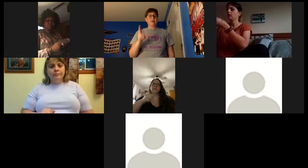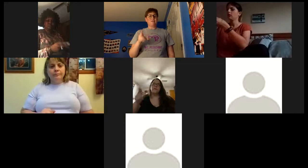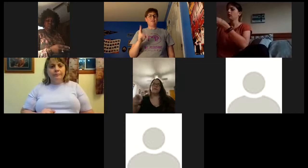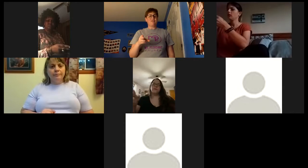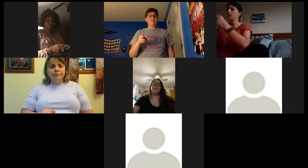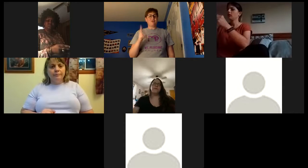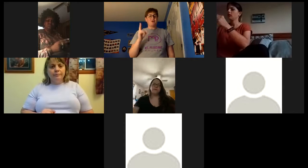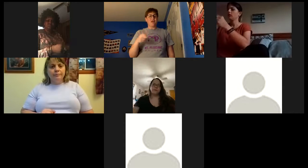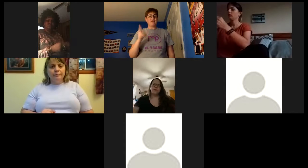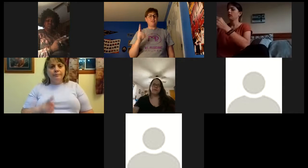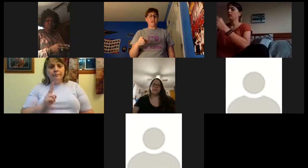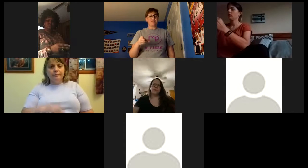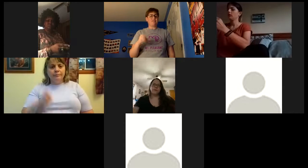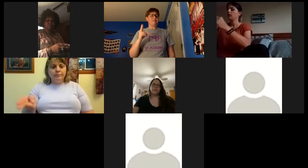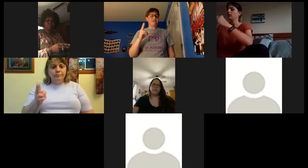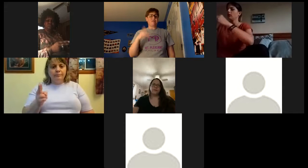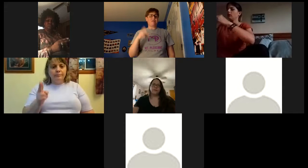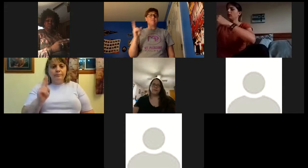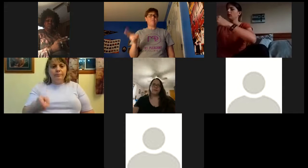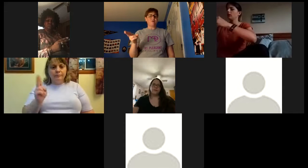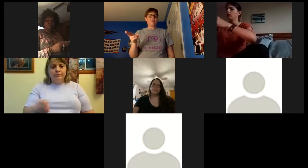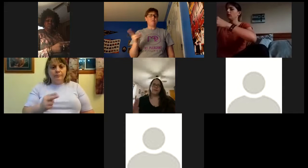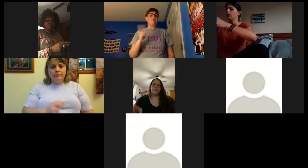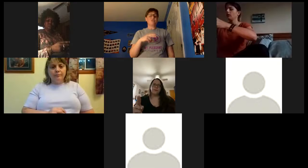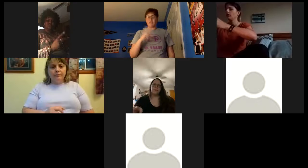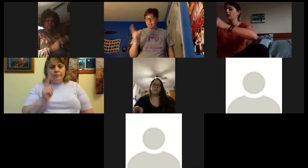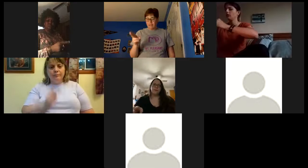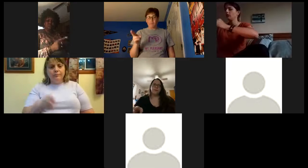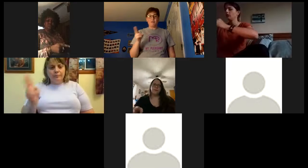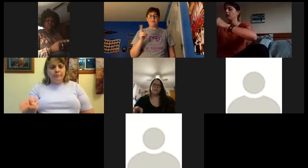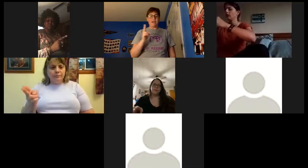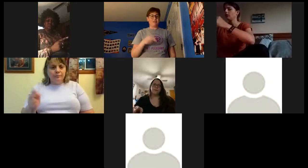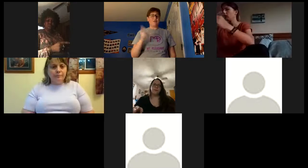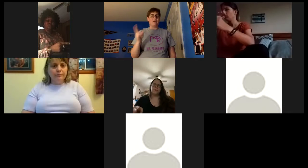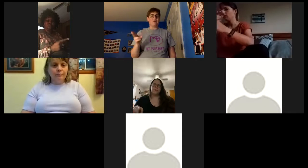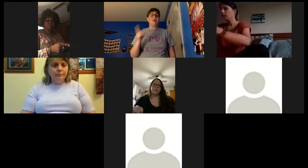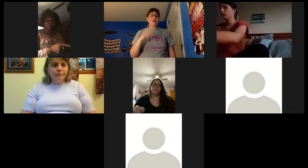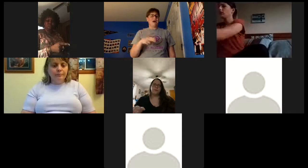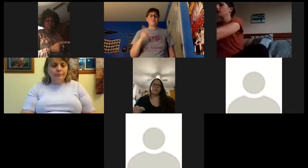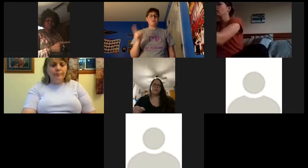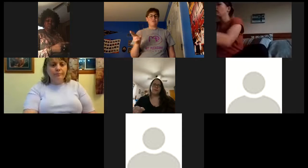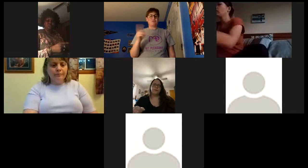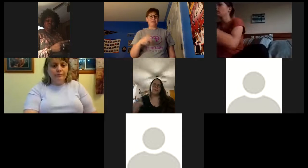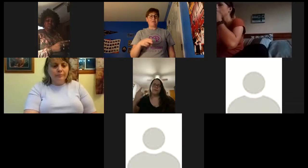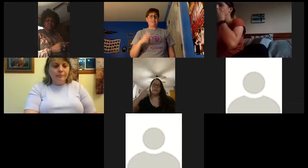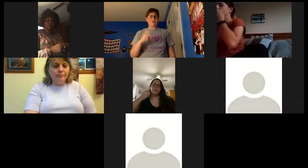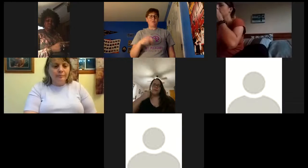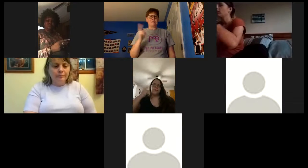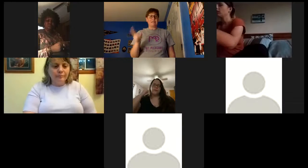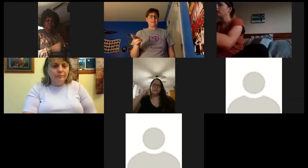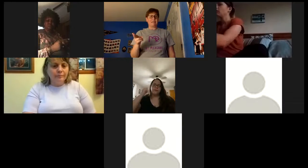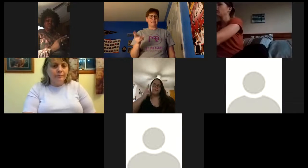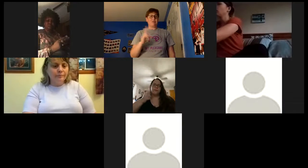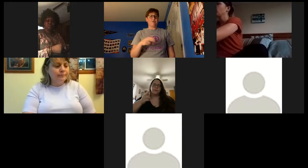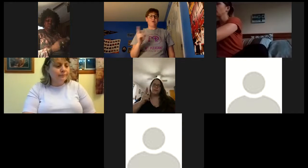And probably if you just go H, H, and don't even put any motion in it, that will be fine as well. I'm just so used to bouncing it on one